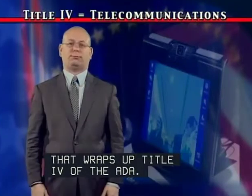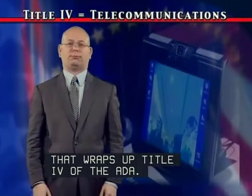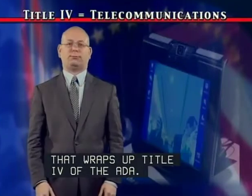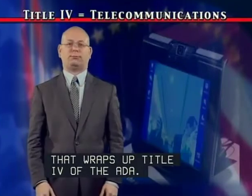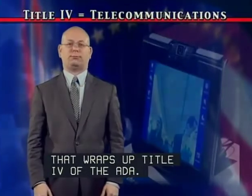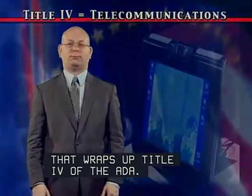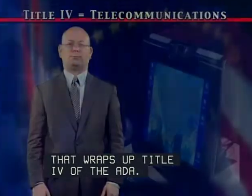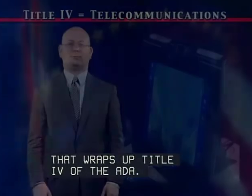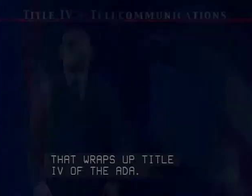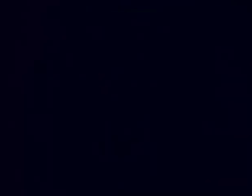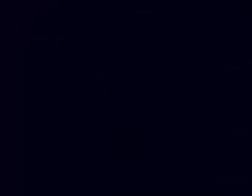ADA.